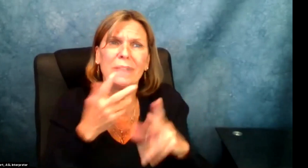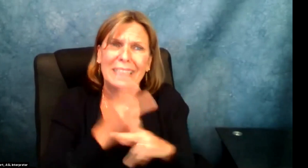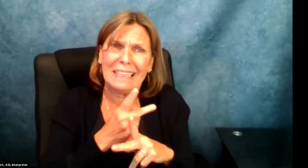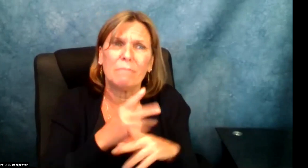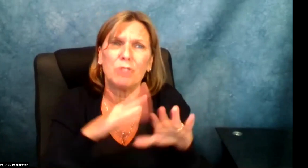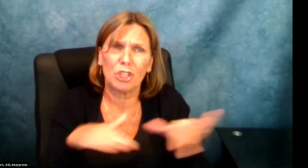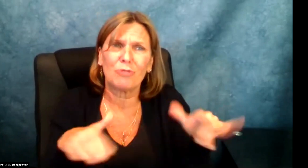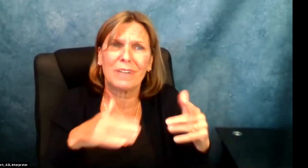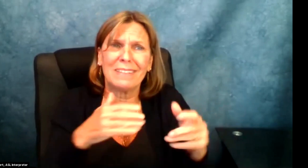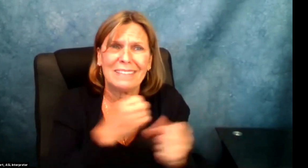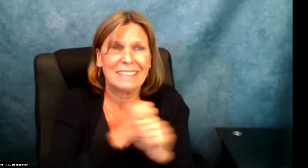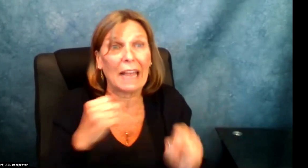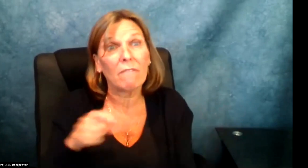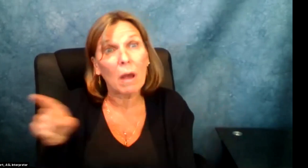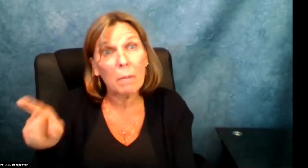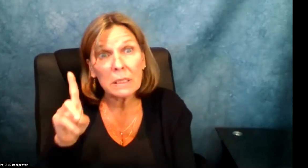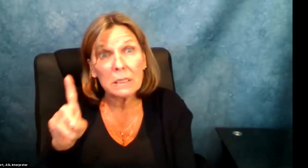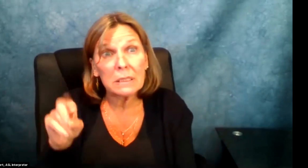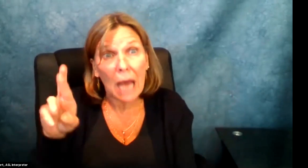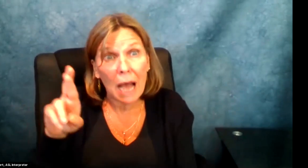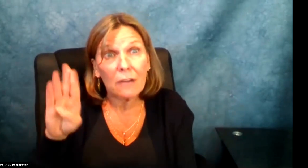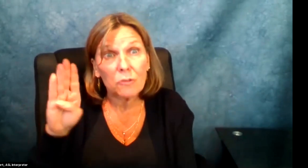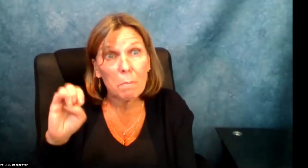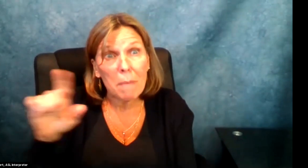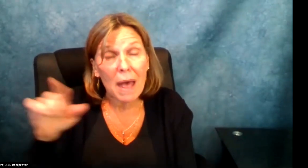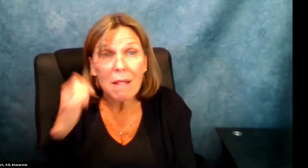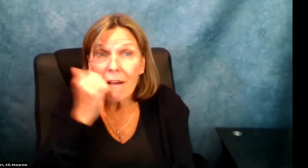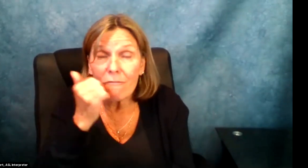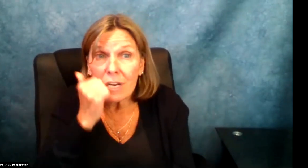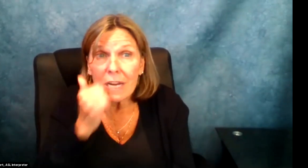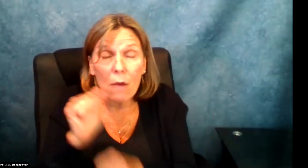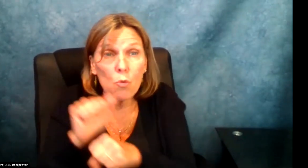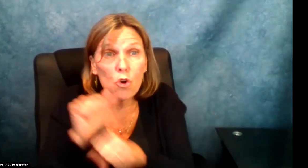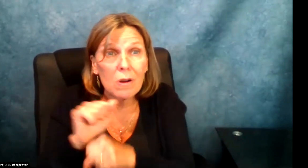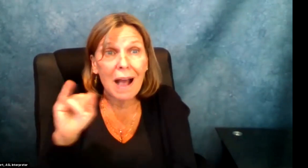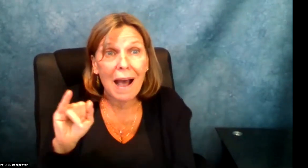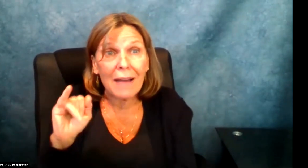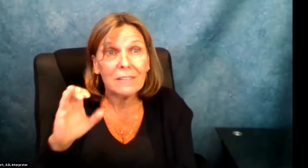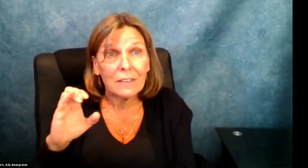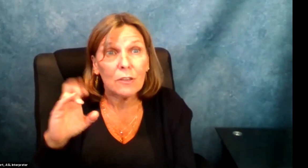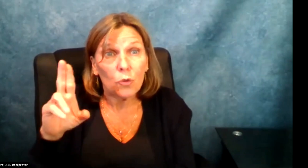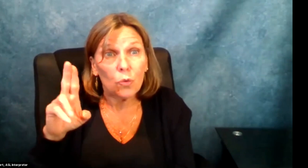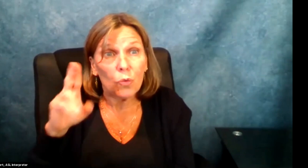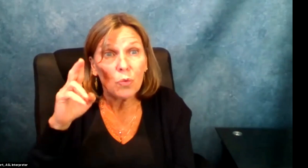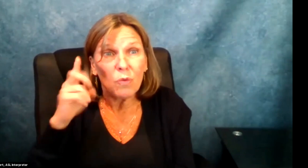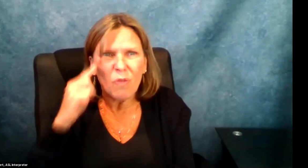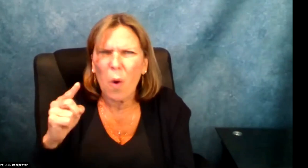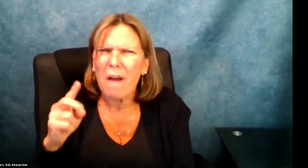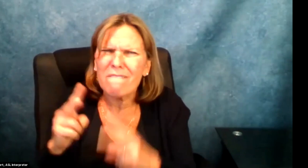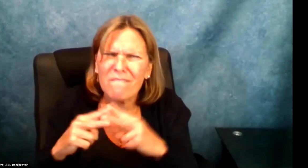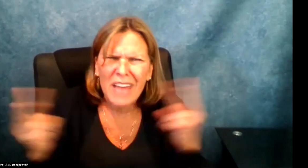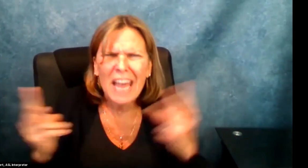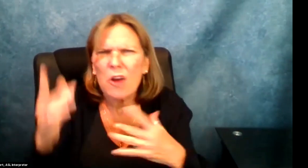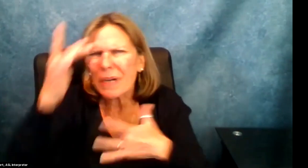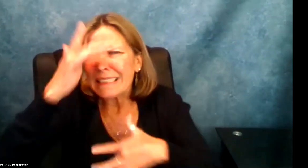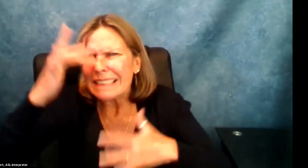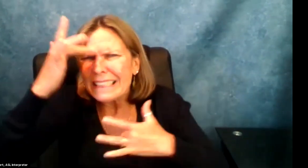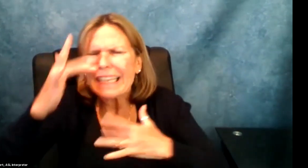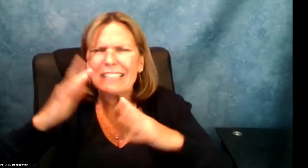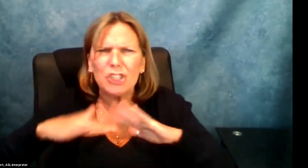an intensive care unit with very serious illnesses. And before the age of vaccine, I always use